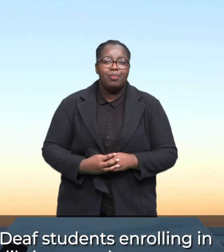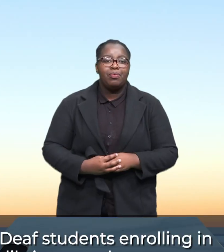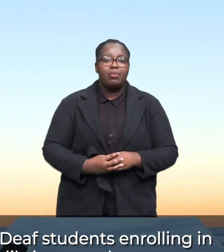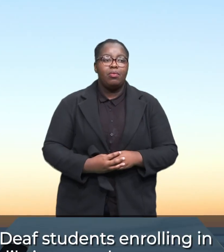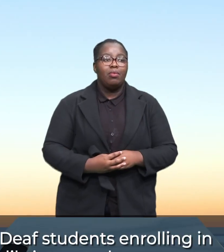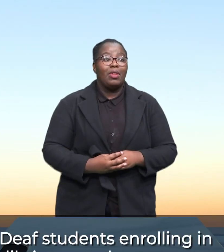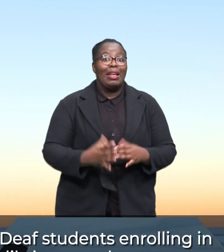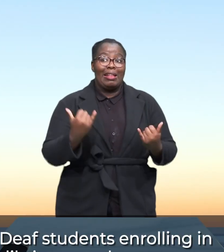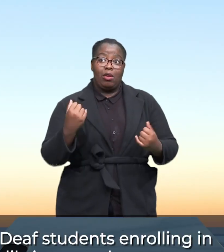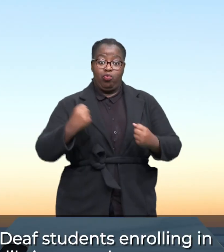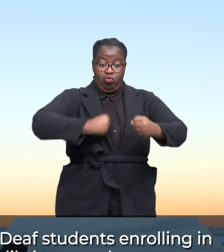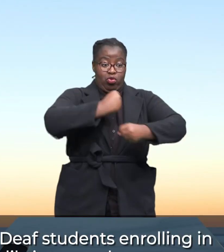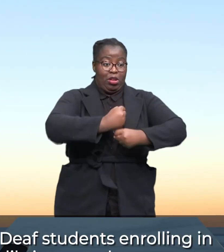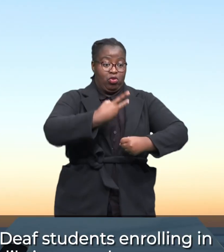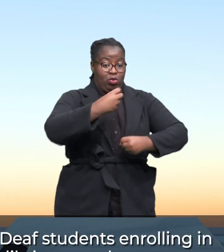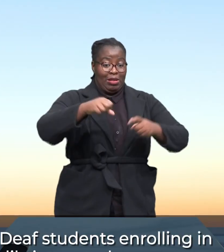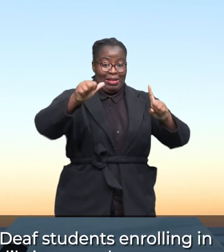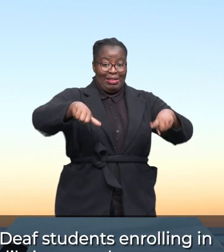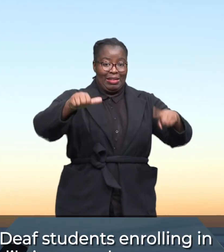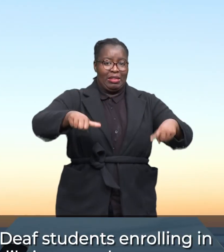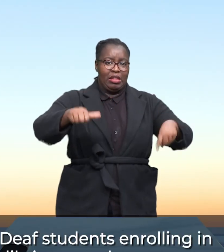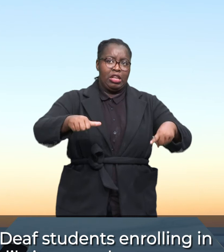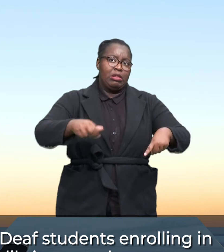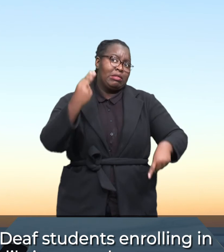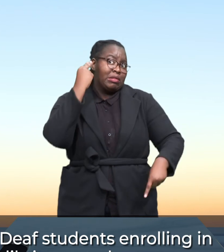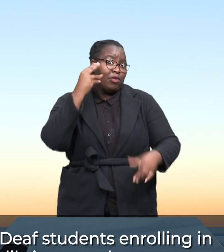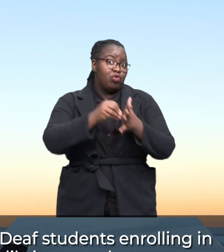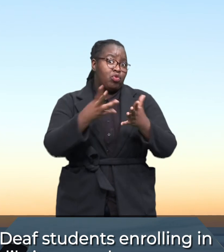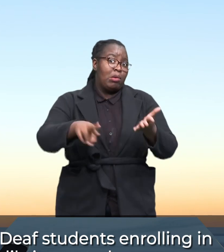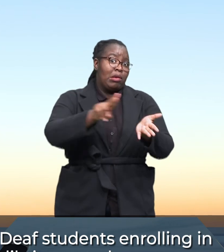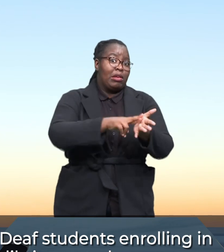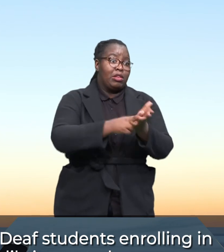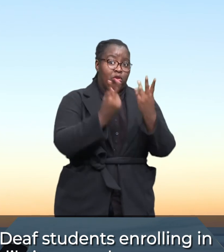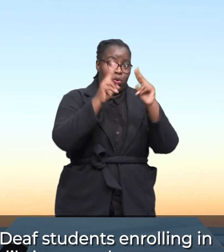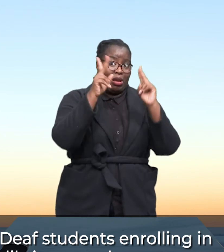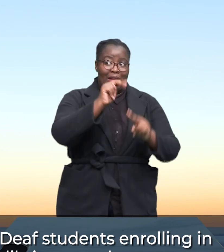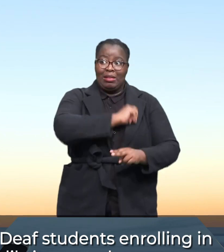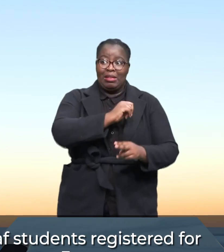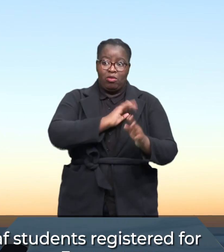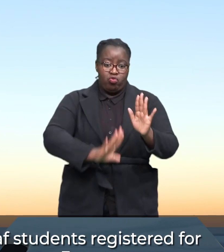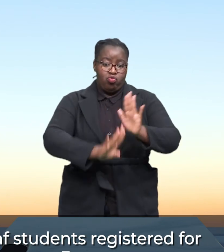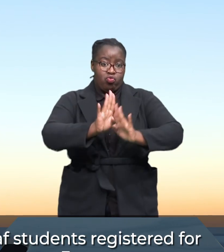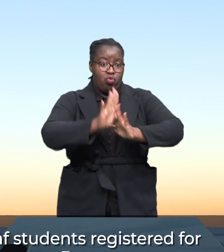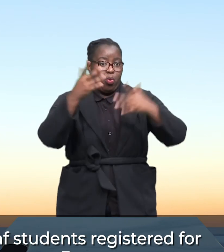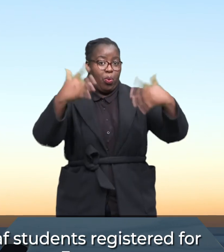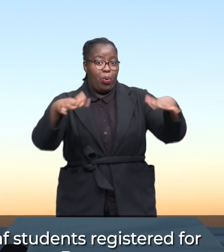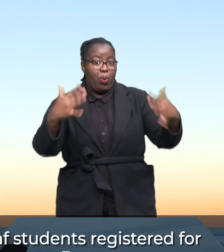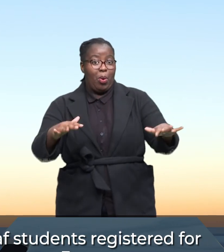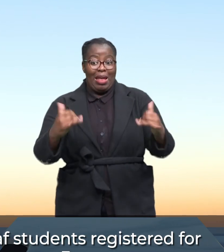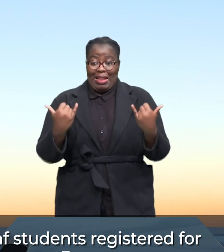Since 2016, the number of deaf students enrolling in UKZN has steadily increased. Currently, there are 11